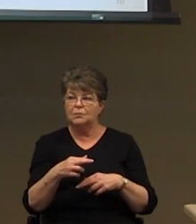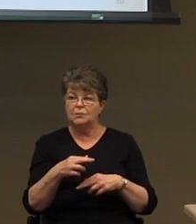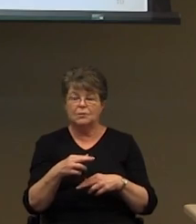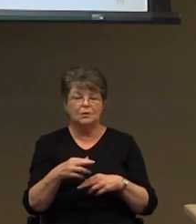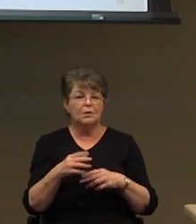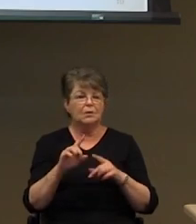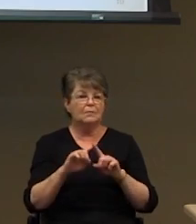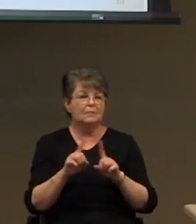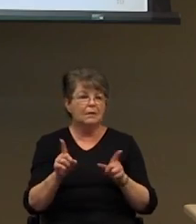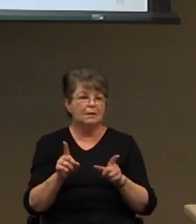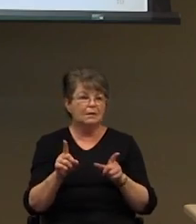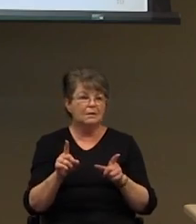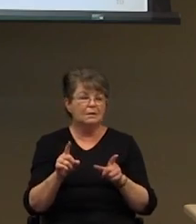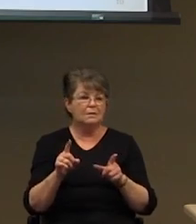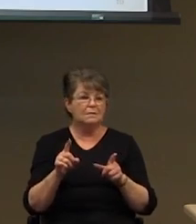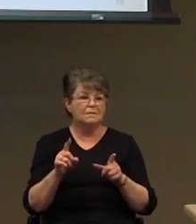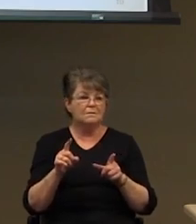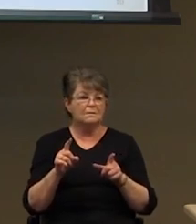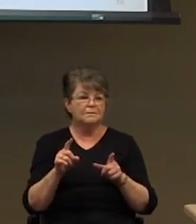However,